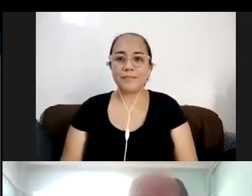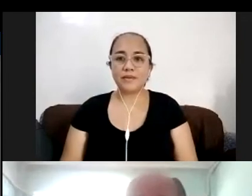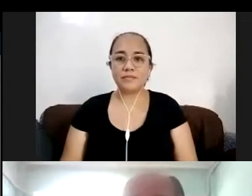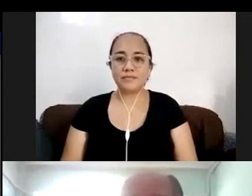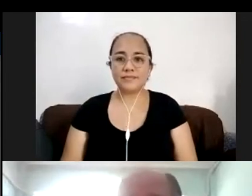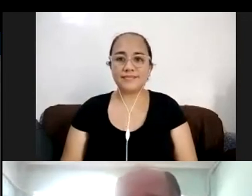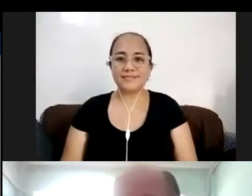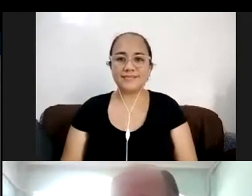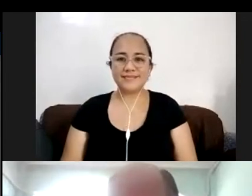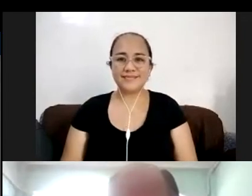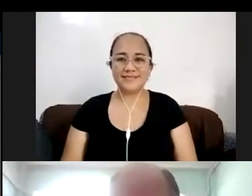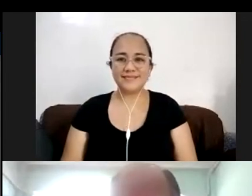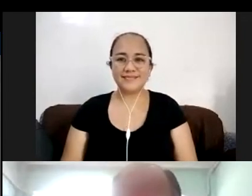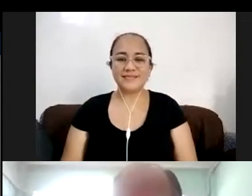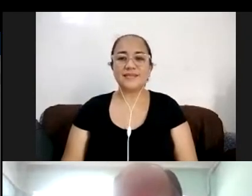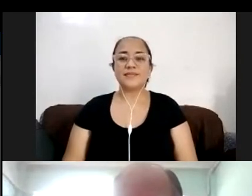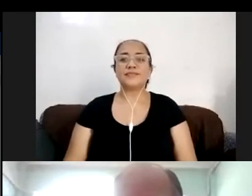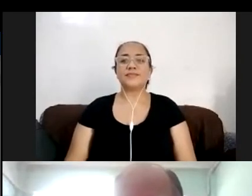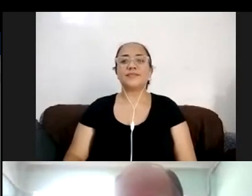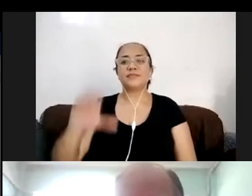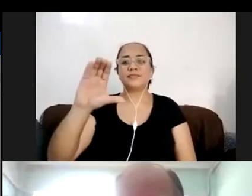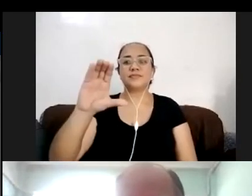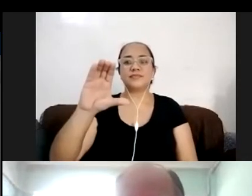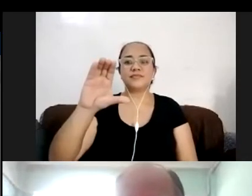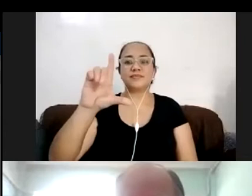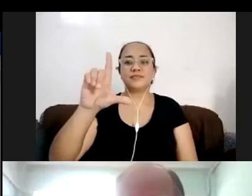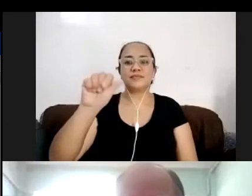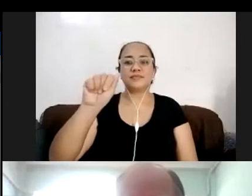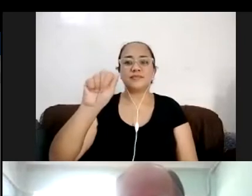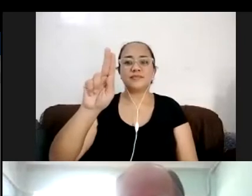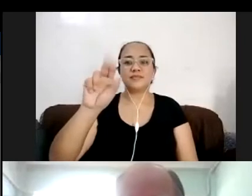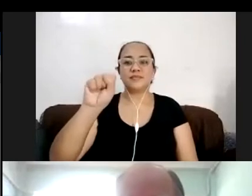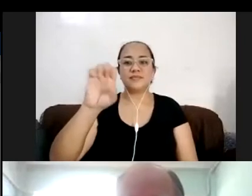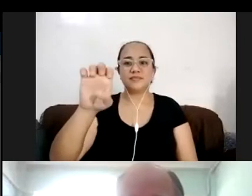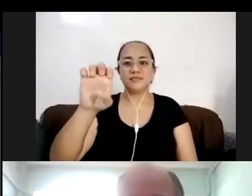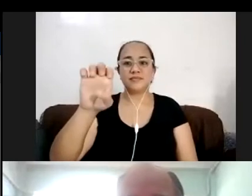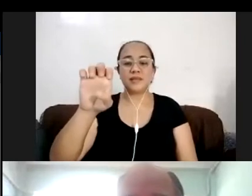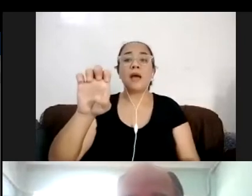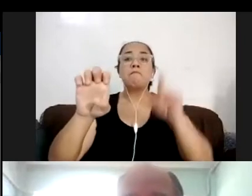okay. A clause must have a subject and a predicate.